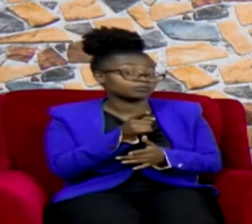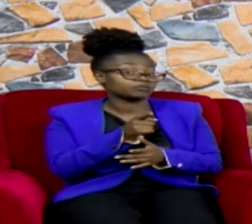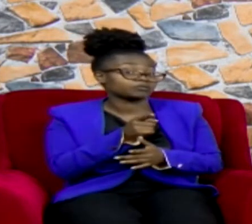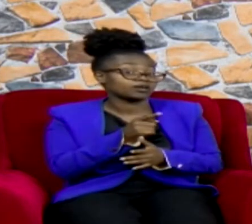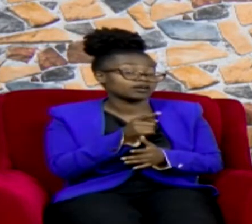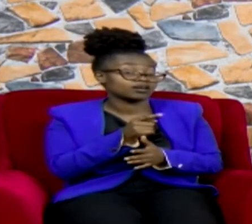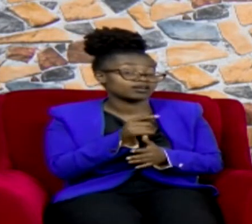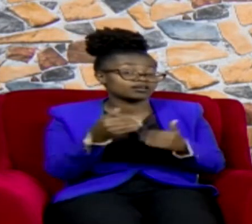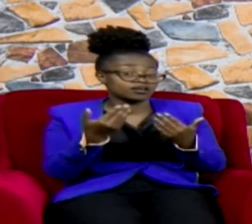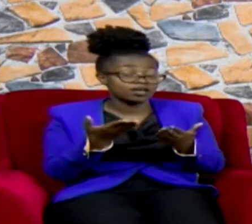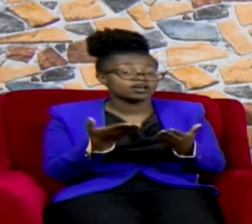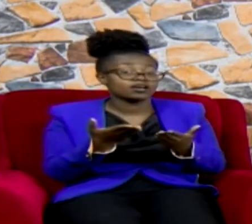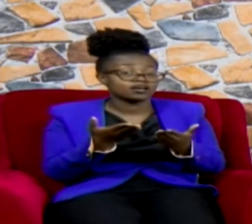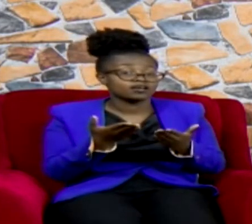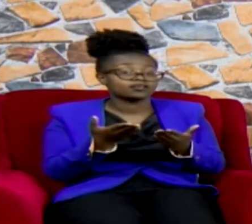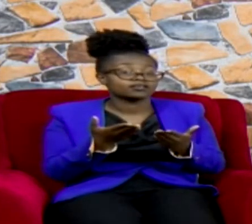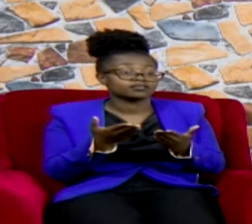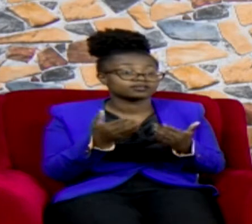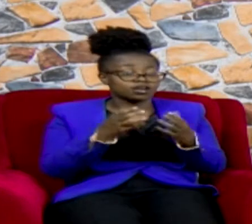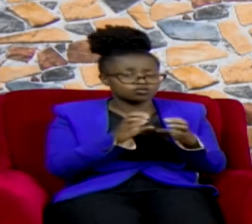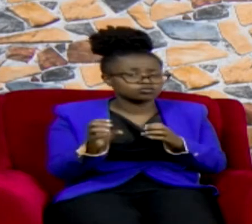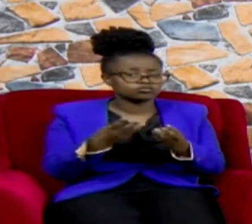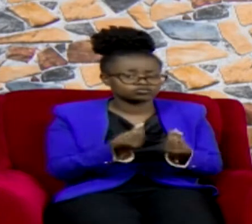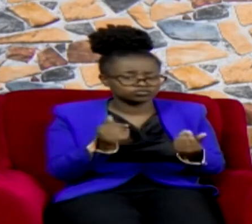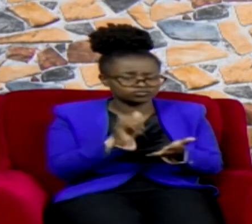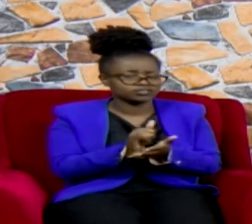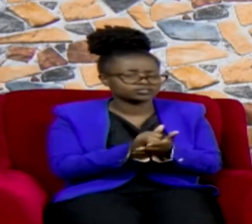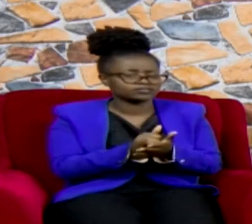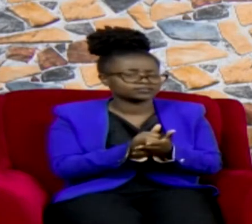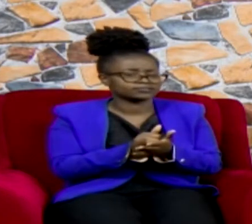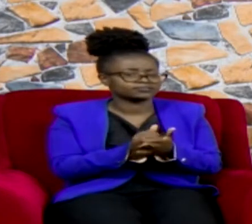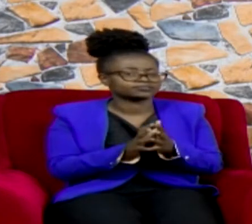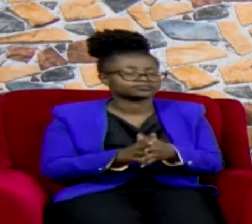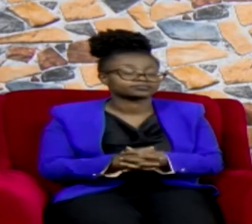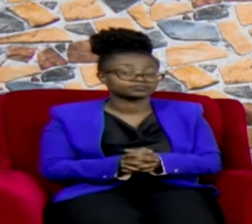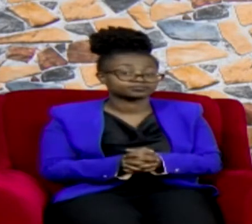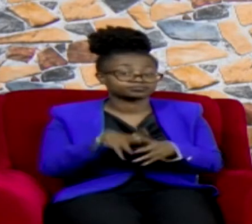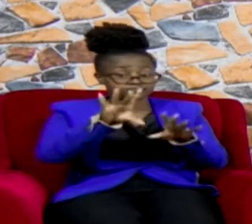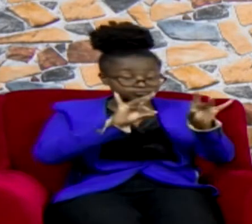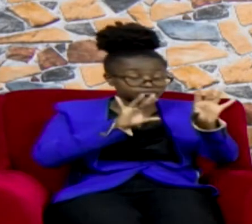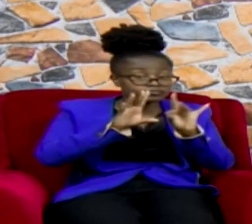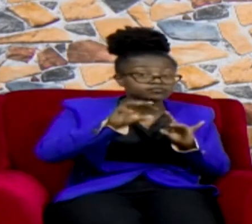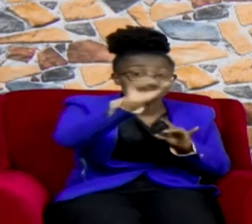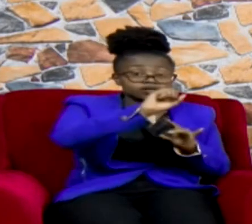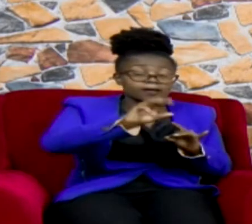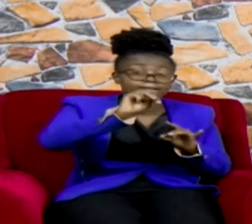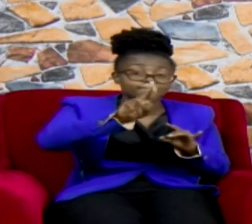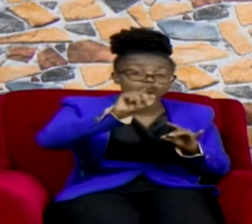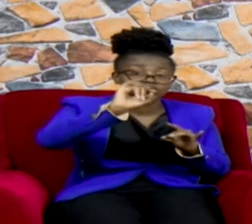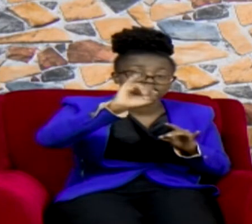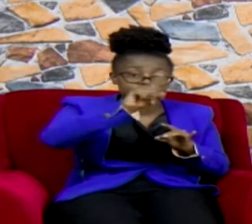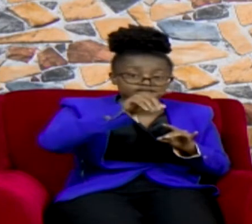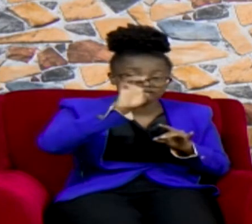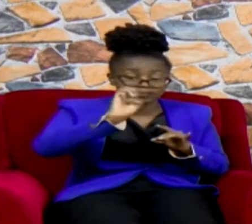So how do you deal with selective mutism? Yeah, selective mutism means that this